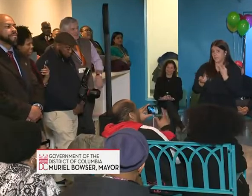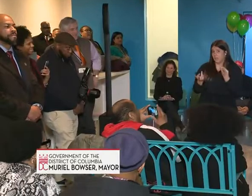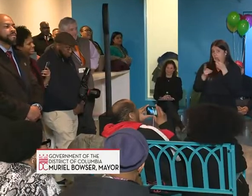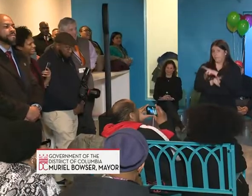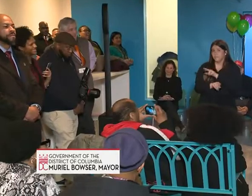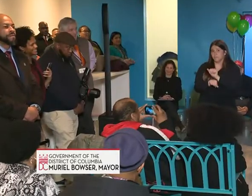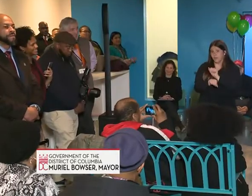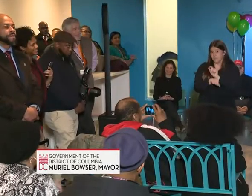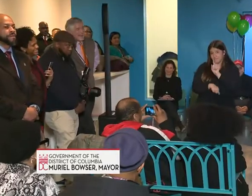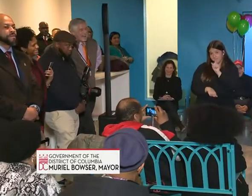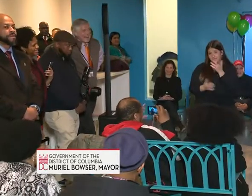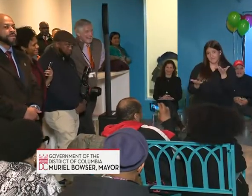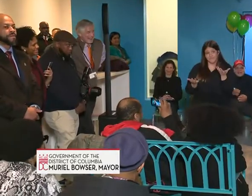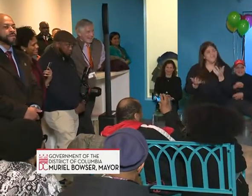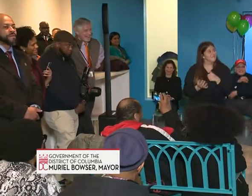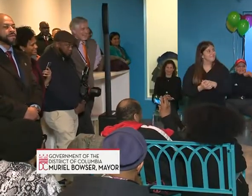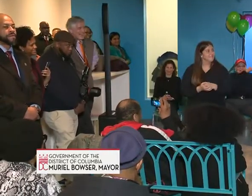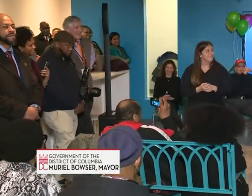jobs.